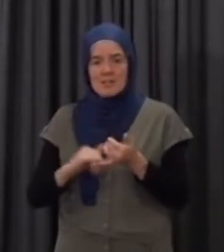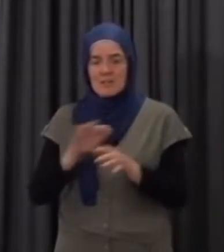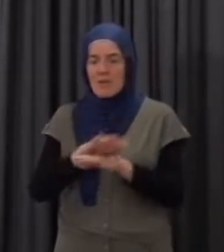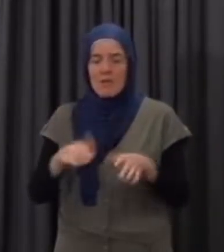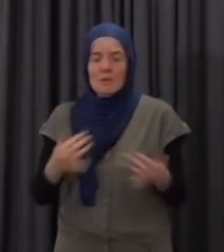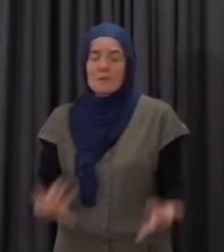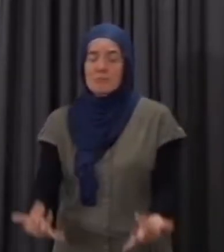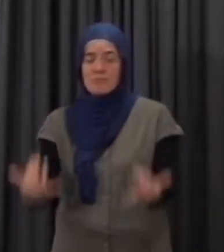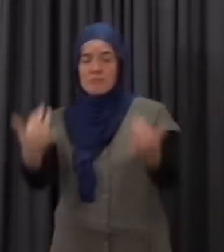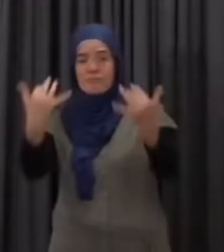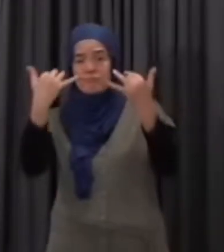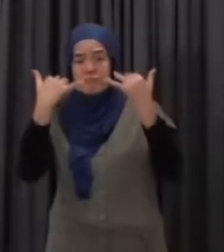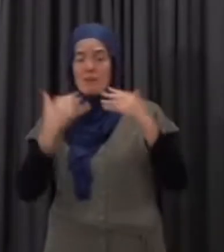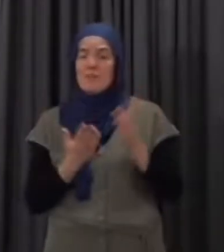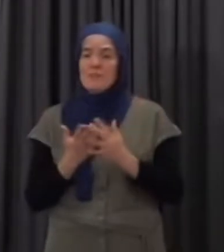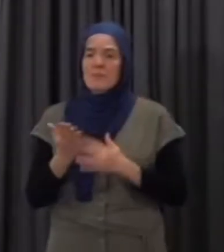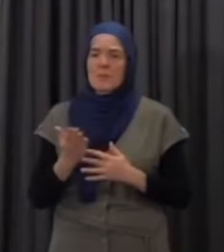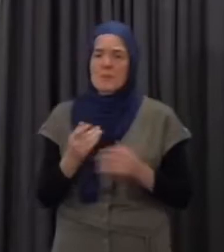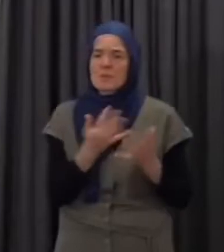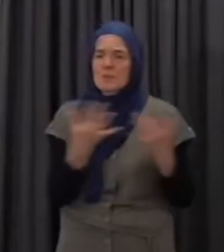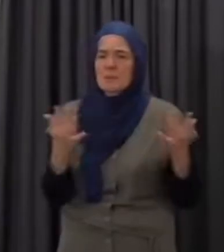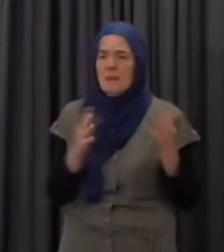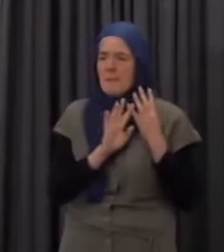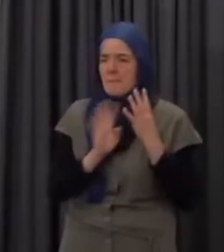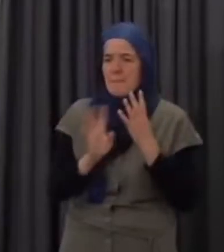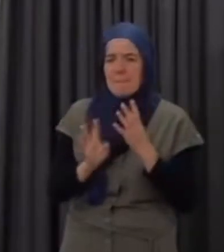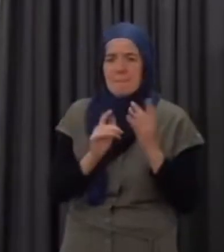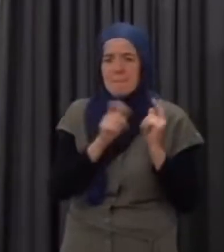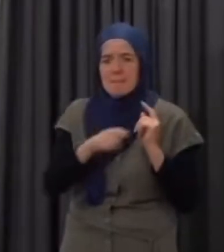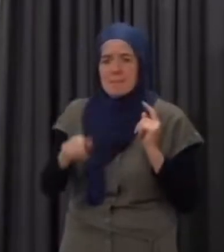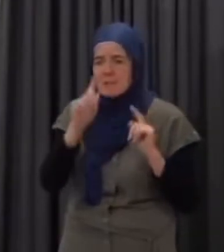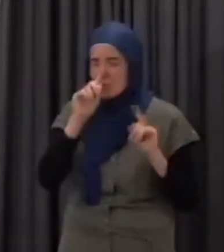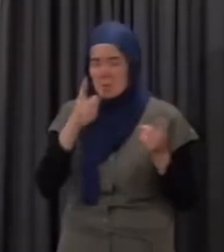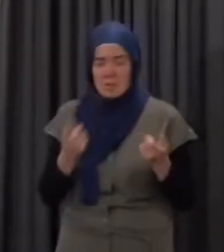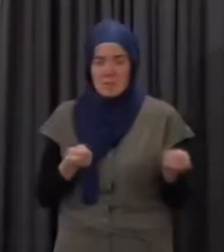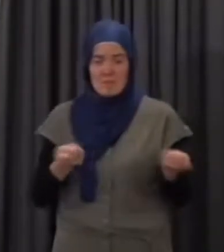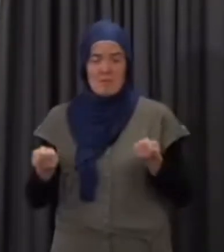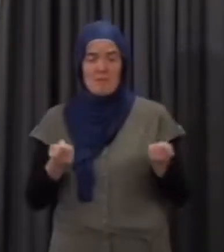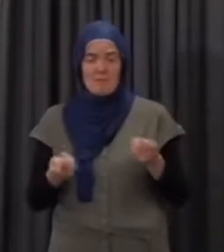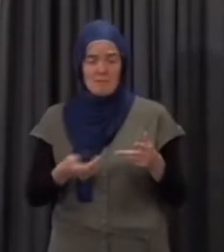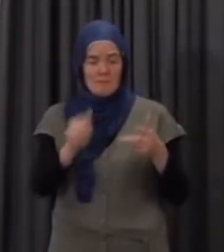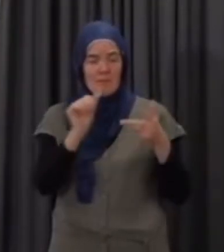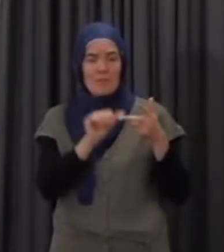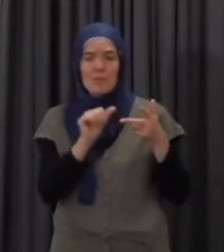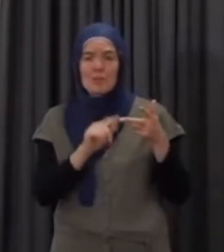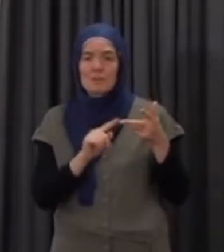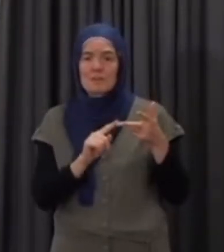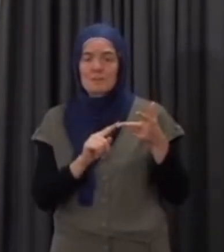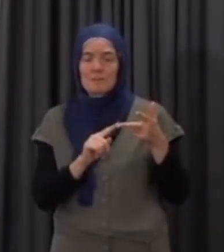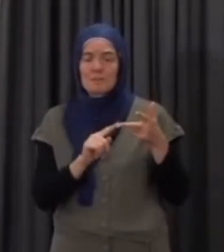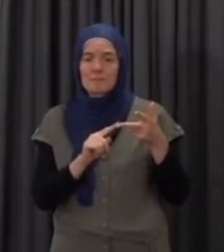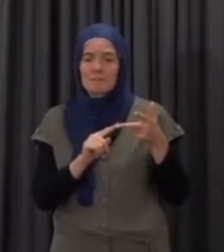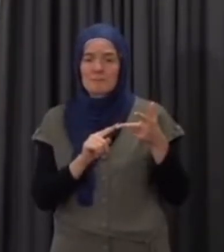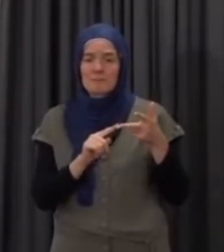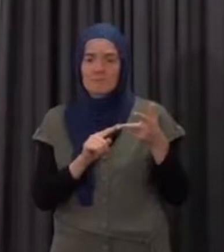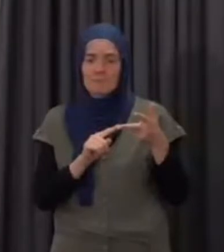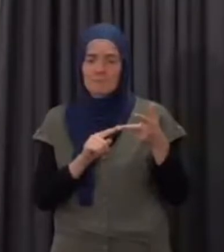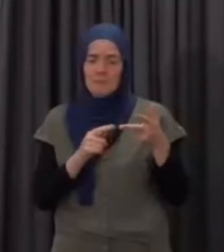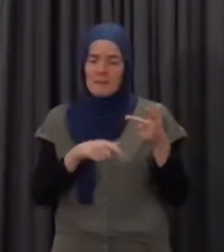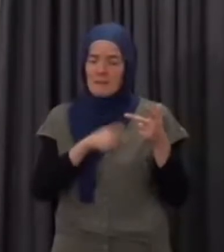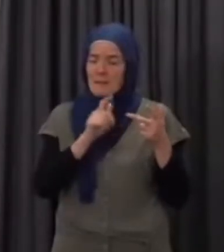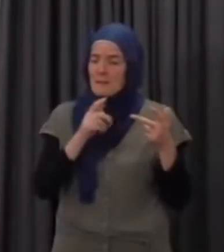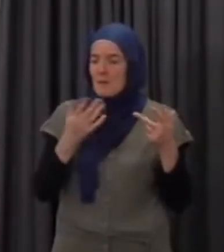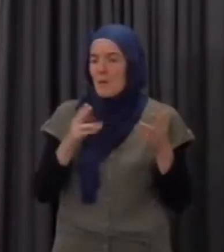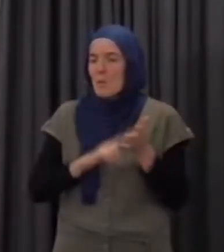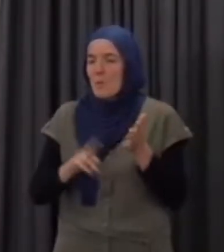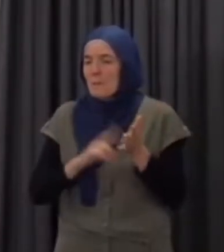greater demand that we were able to accommodate. The third harm is actually in the arena that you're describing about people not seeing normal levels of